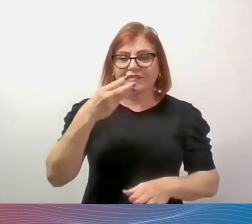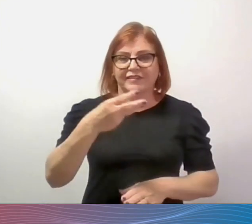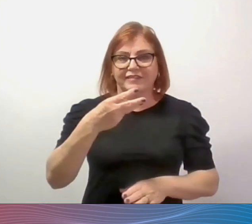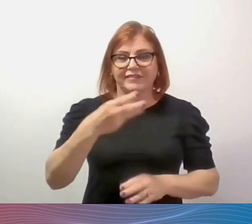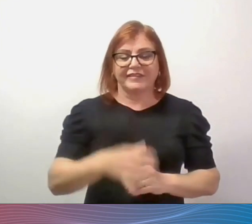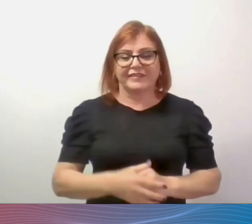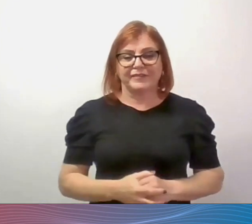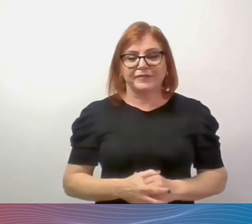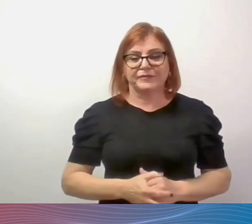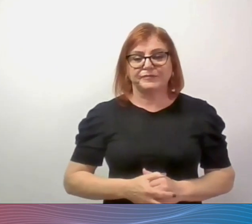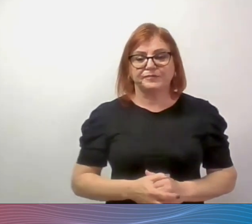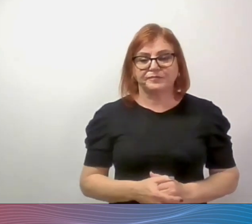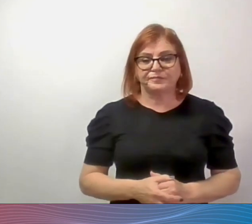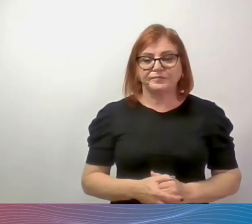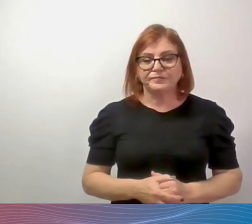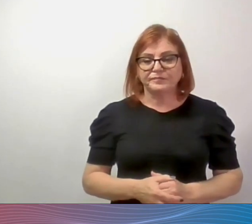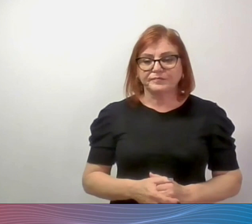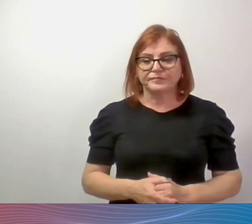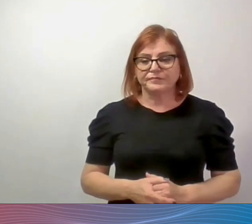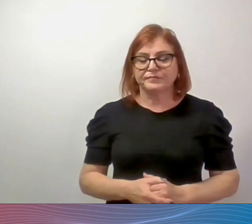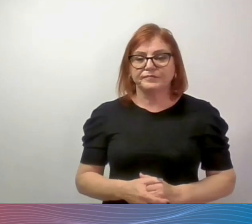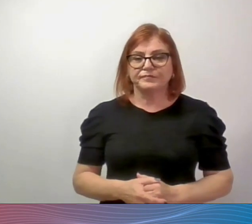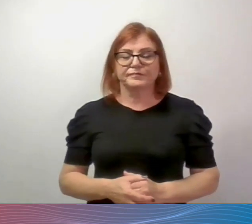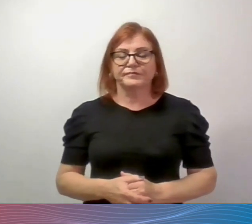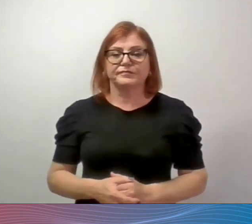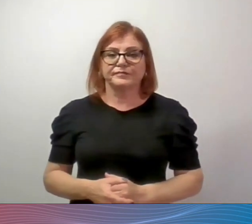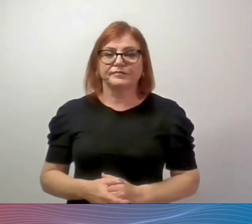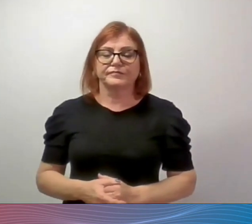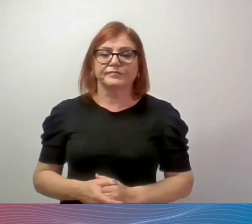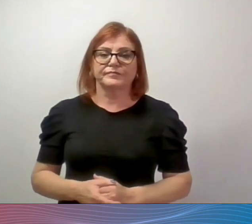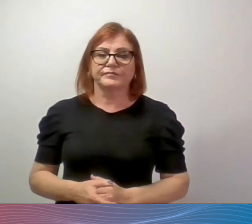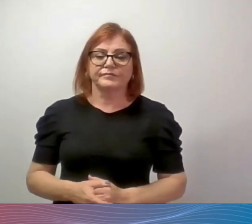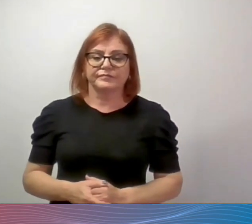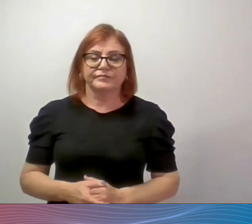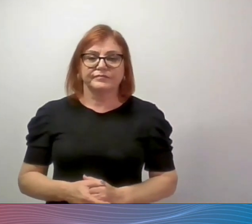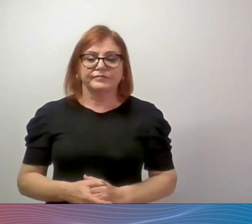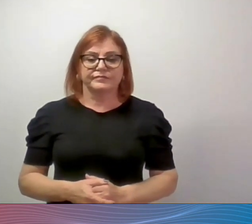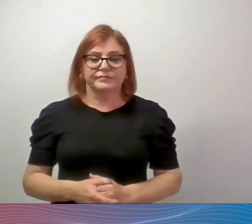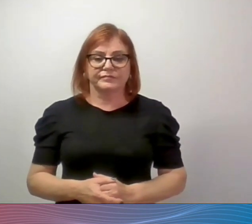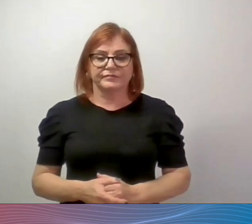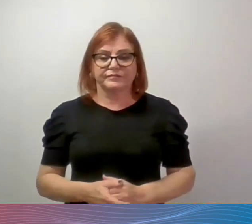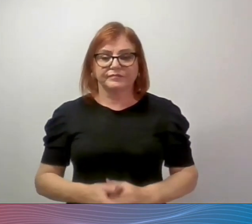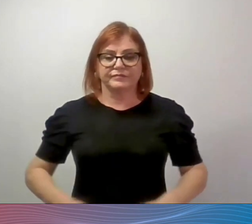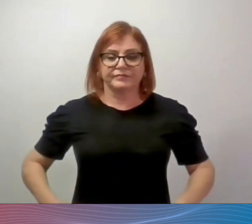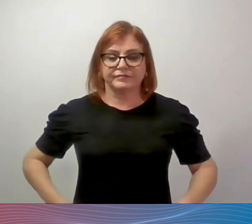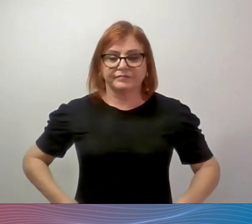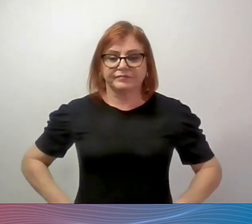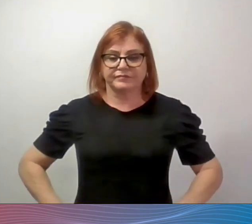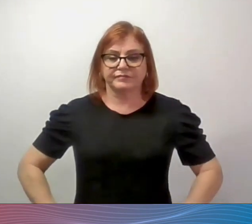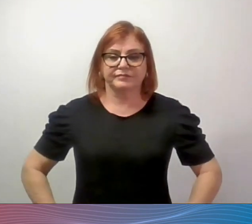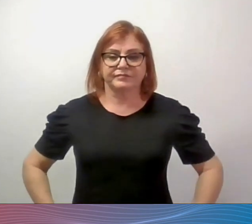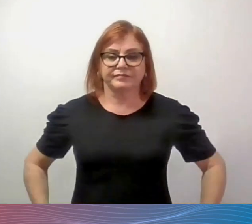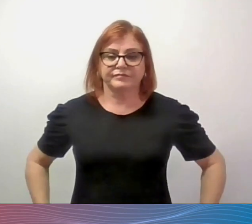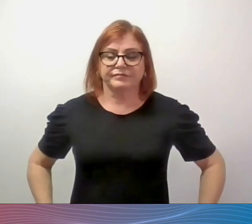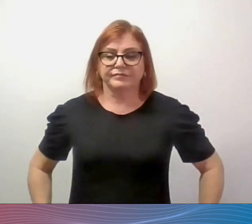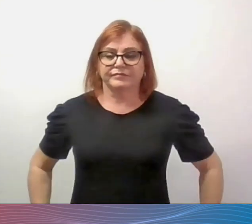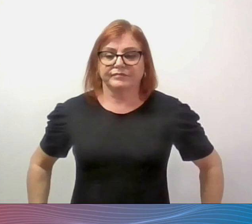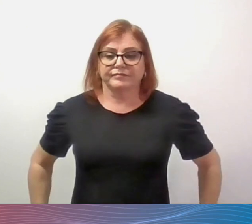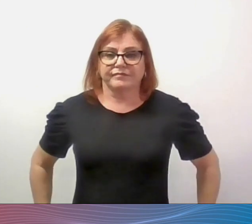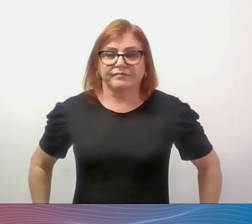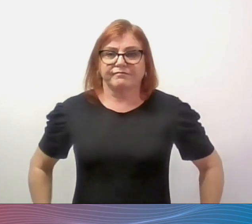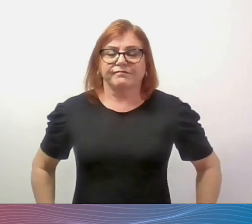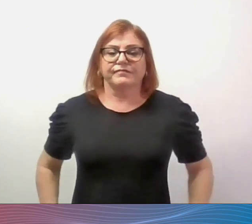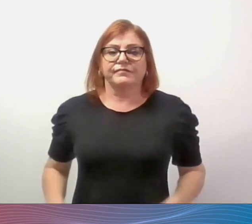3. Ephesians 5, verse 3. Mas a impudicícia e toda sorte